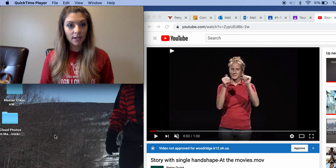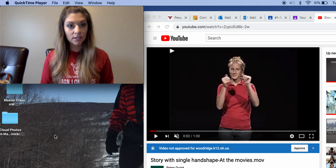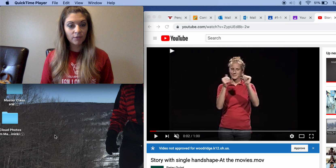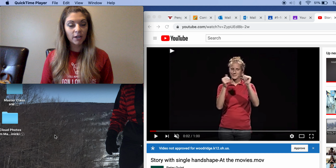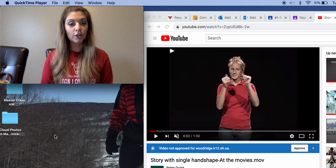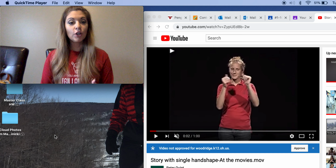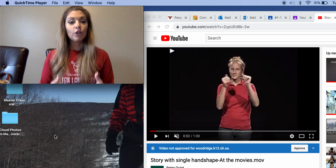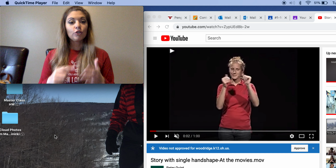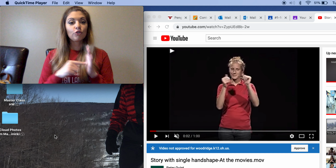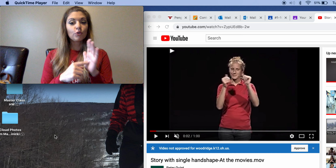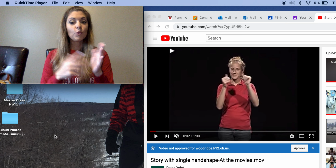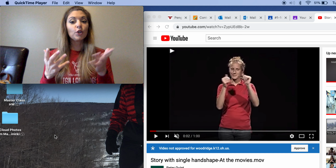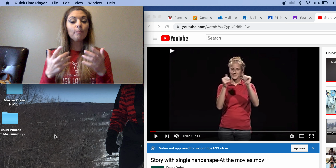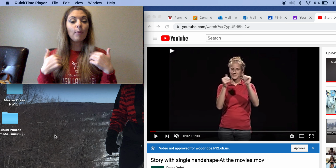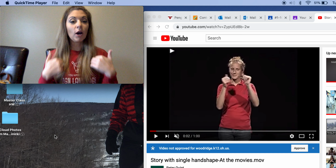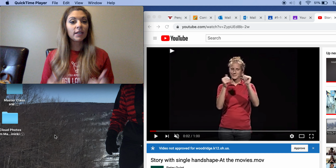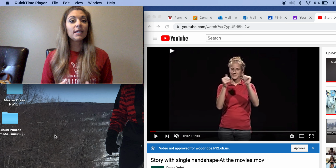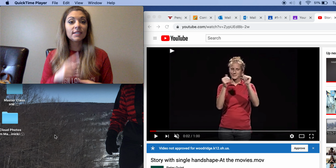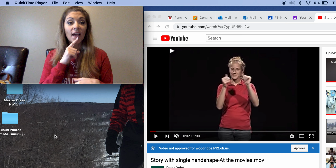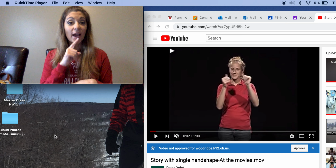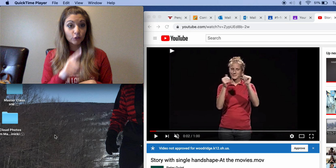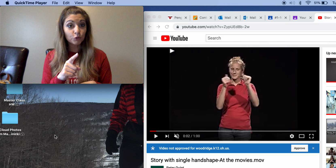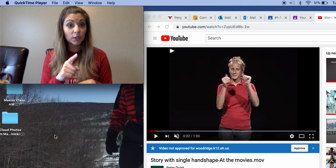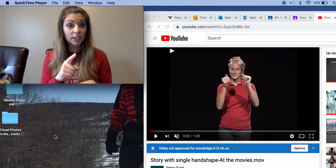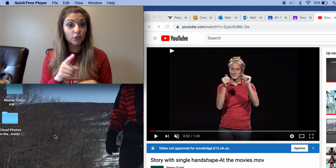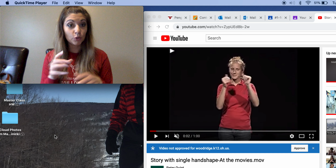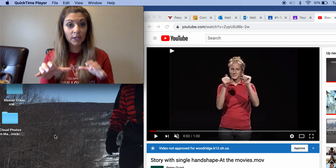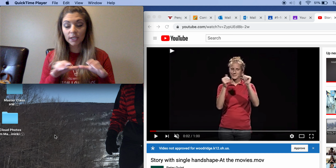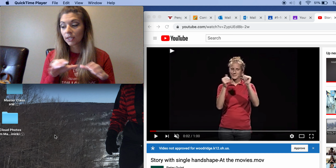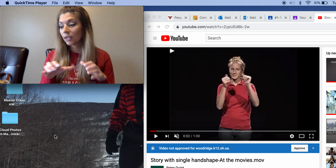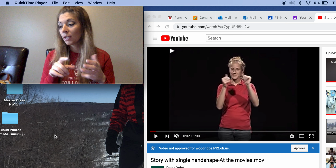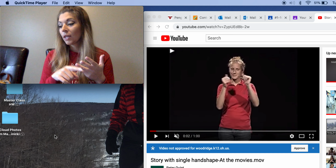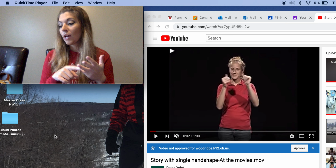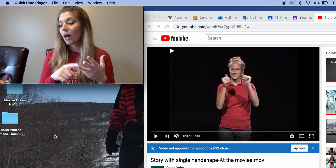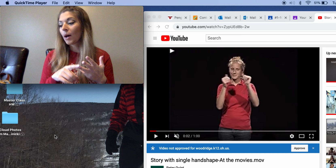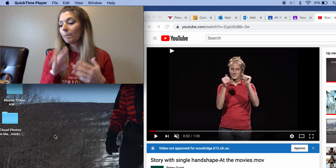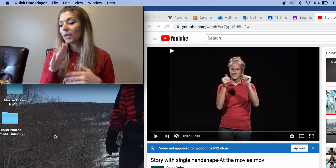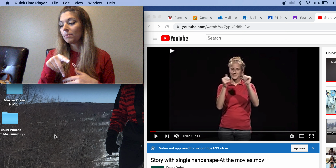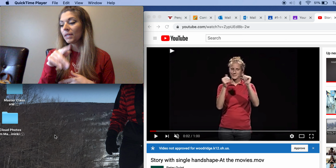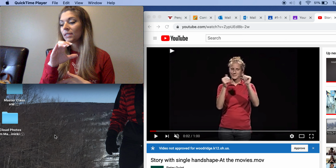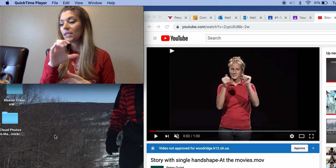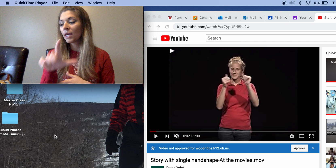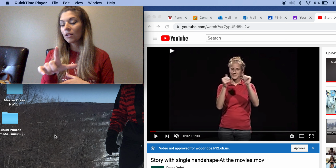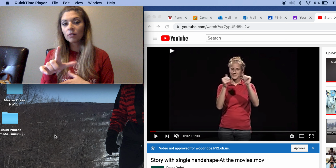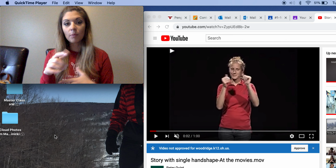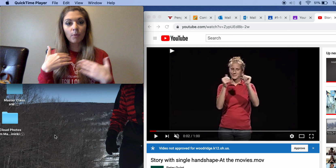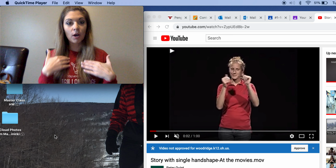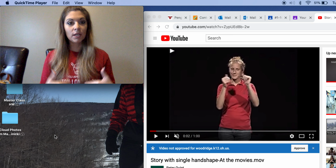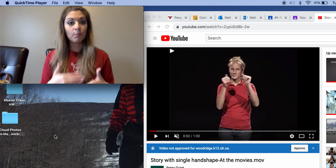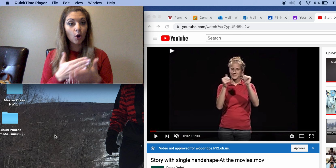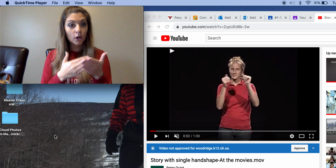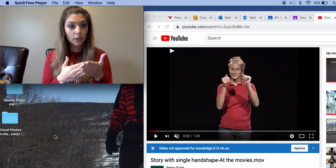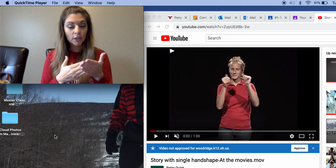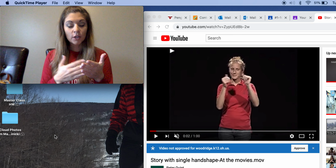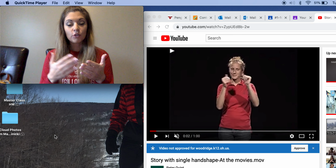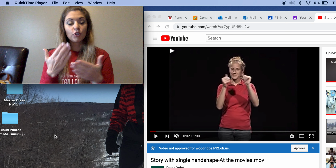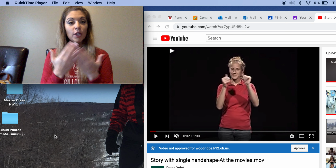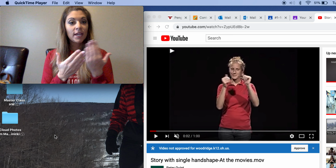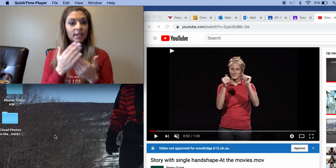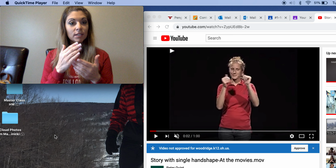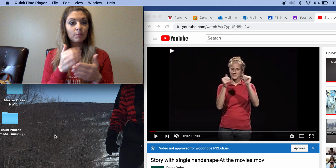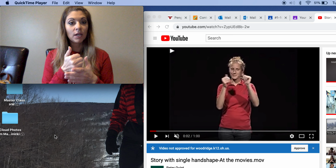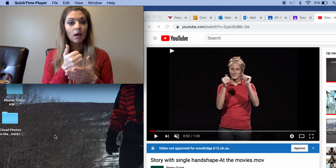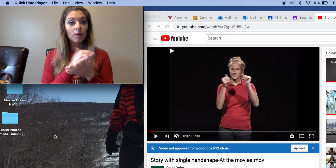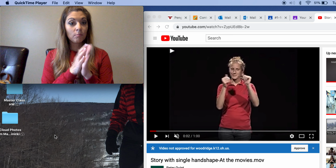body classifier, shows what your body is actually doing. BPCL, body part, so